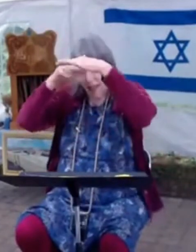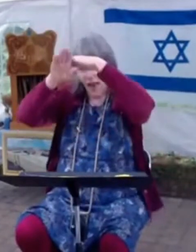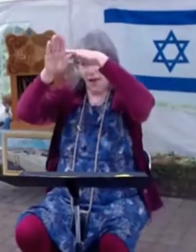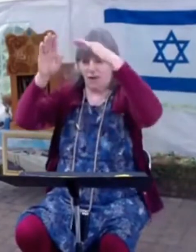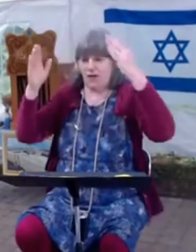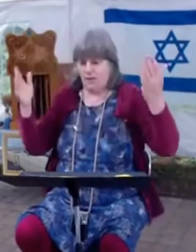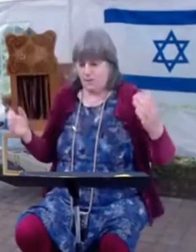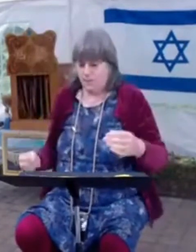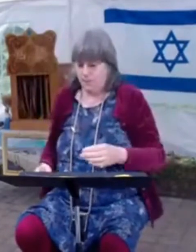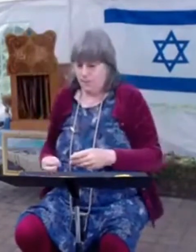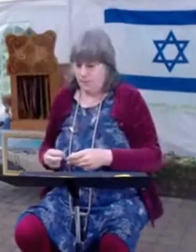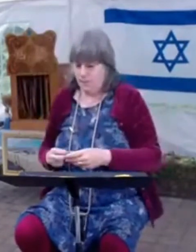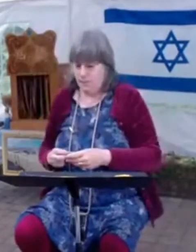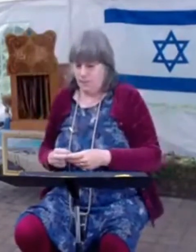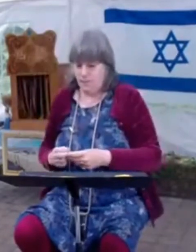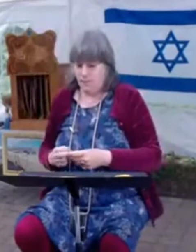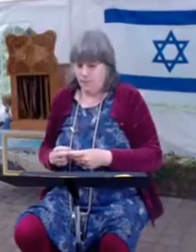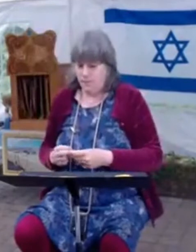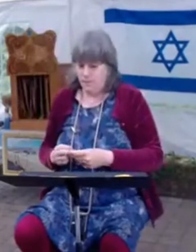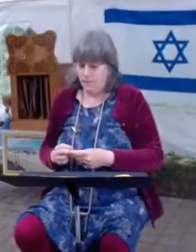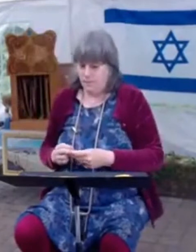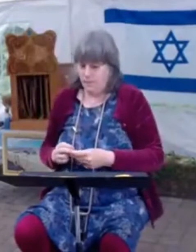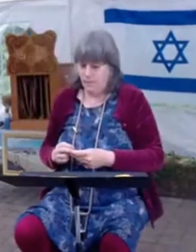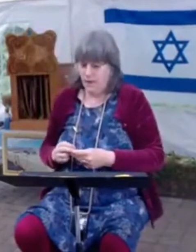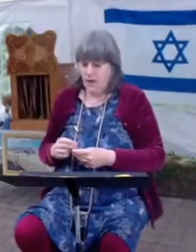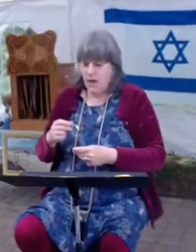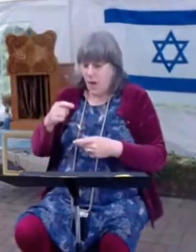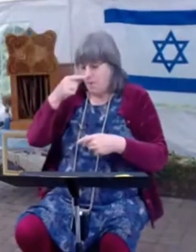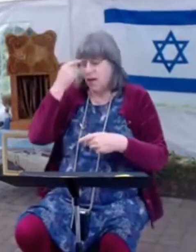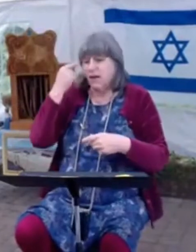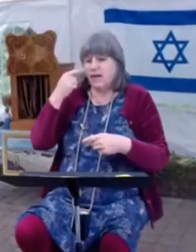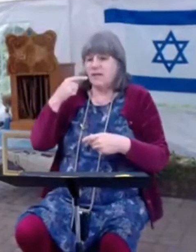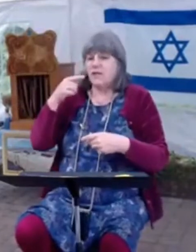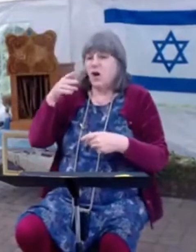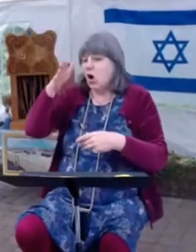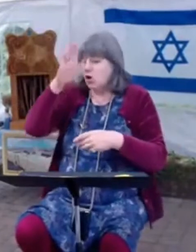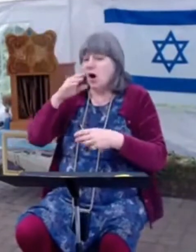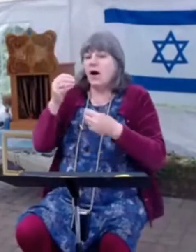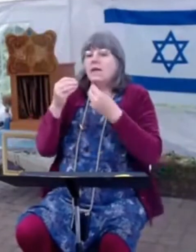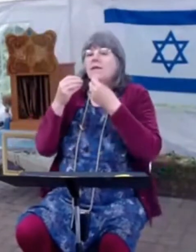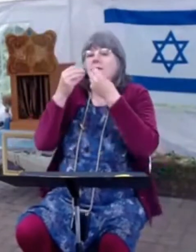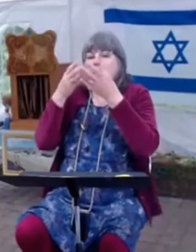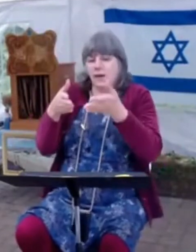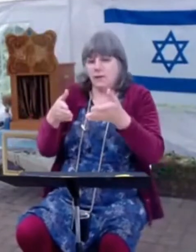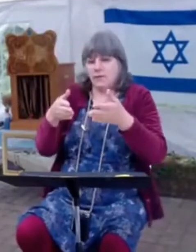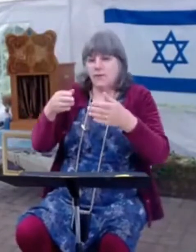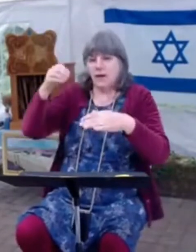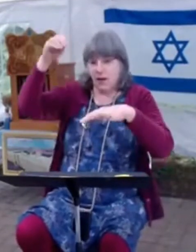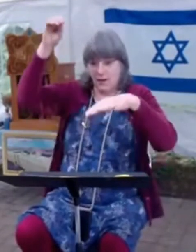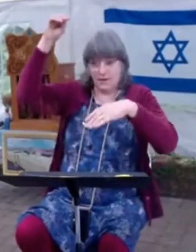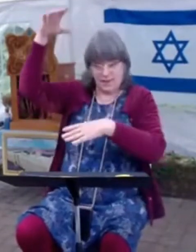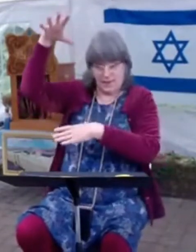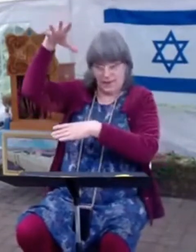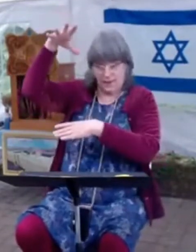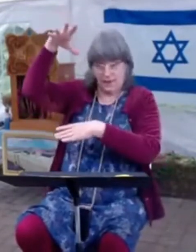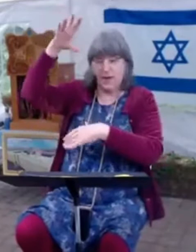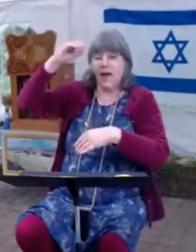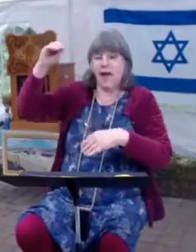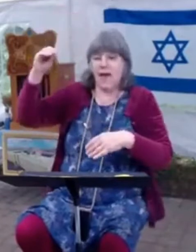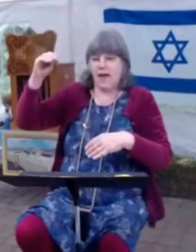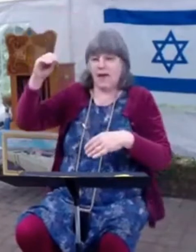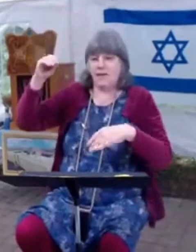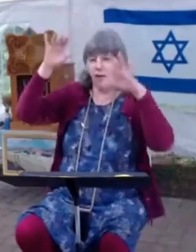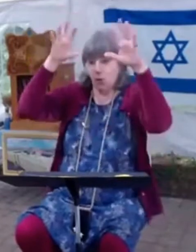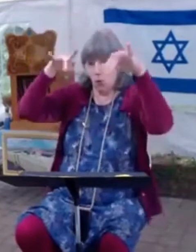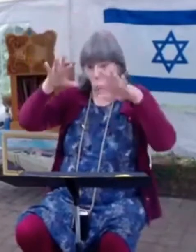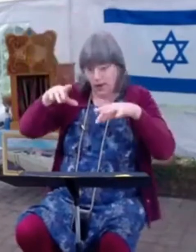He sends rain to the righteous and the unrighteous alike. What reward do you get if you love only those who love you? Even